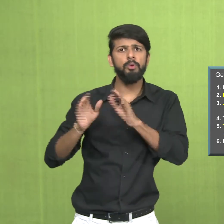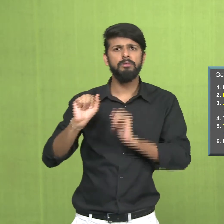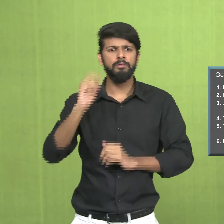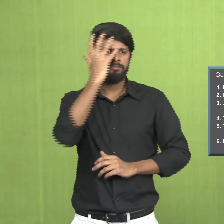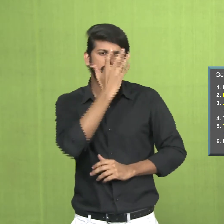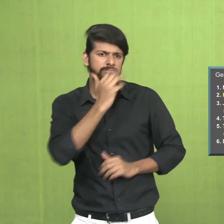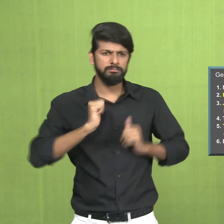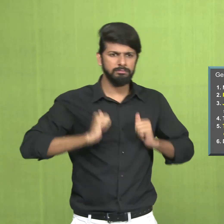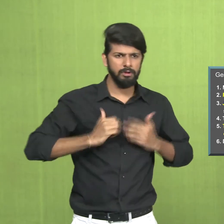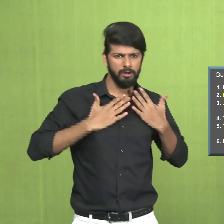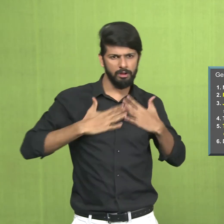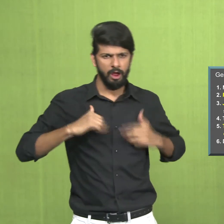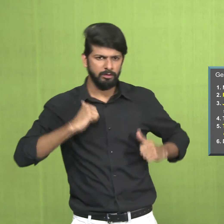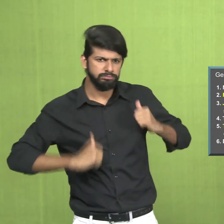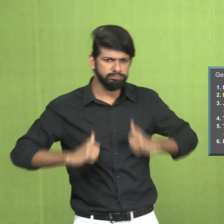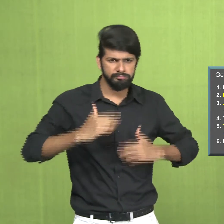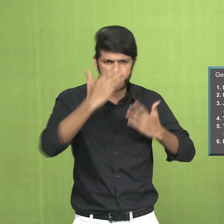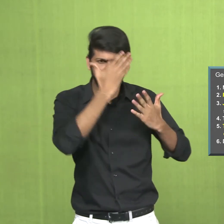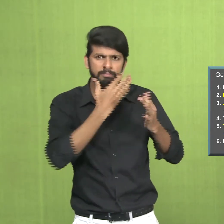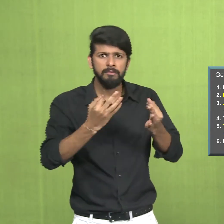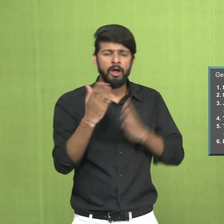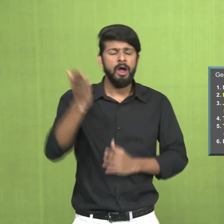bust, the kind of the dressing sense, the fashion sense,